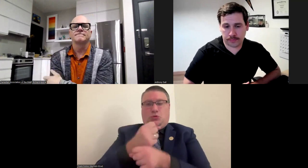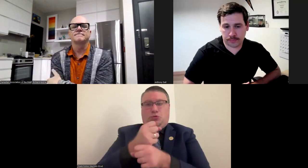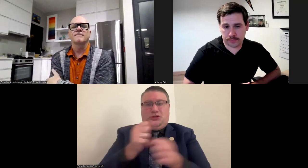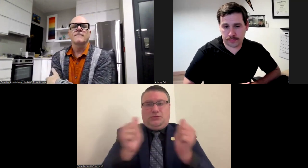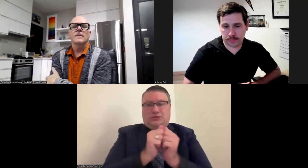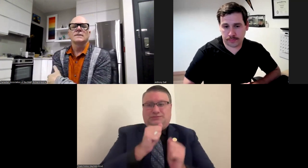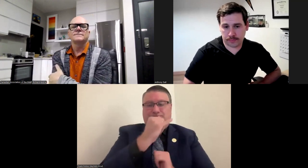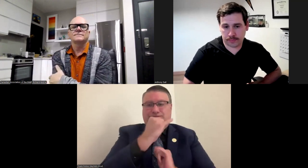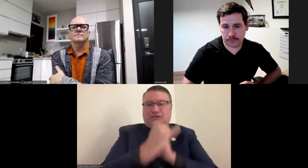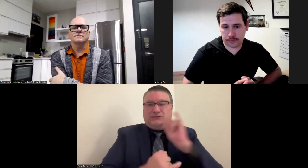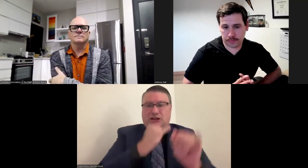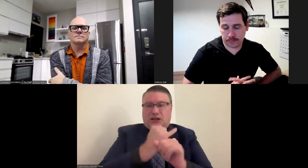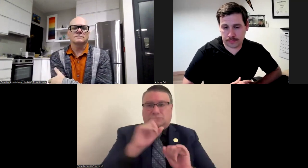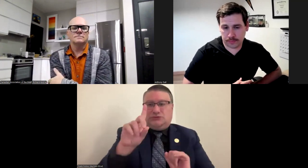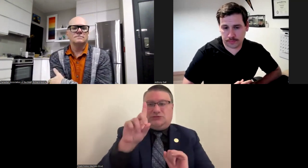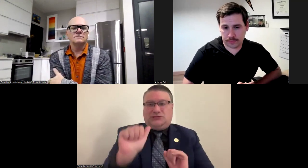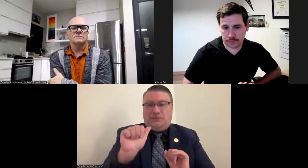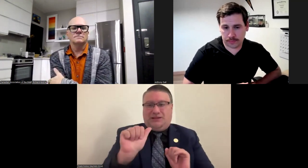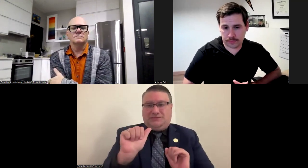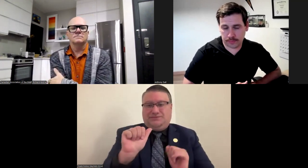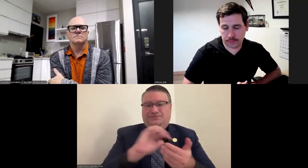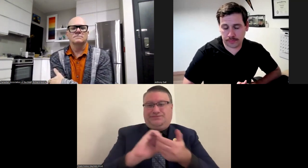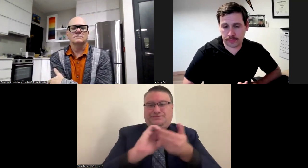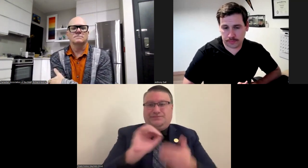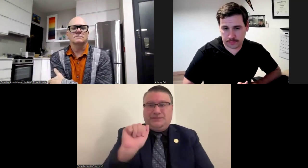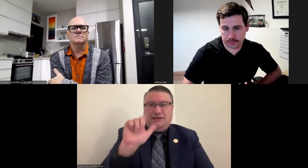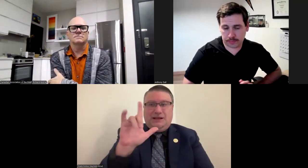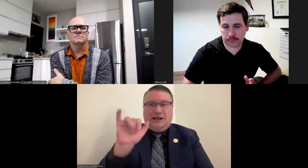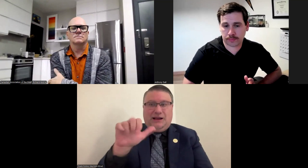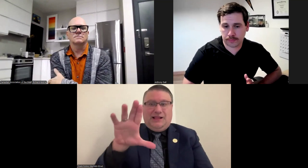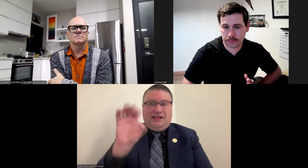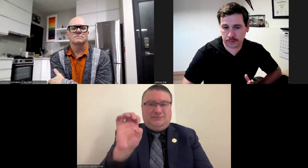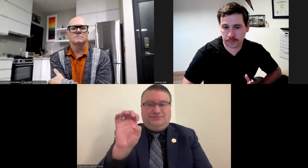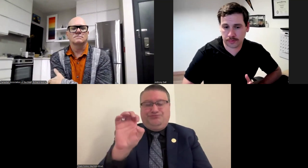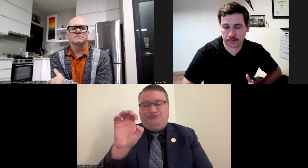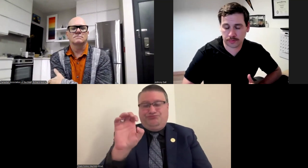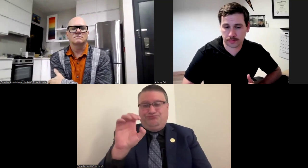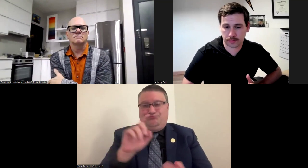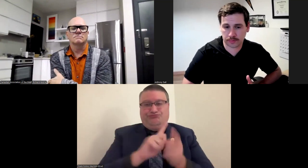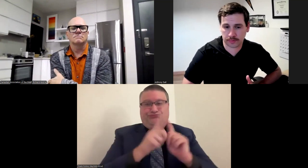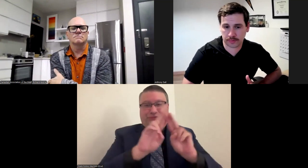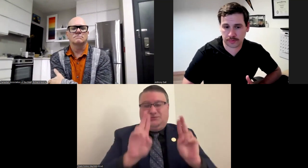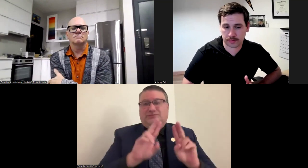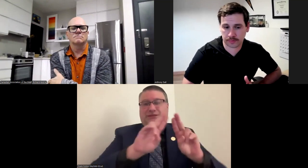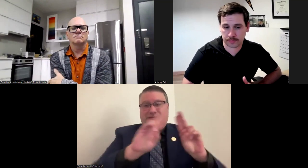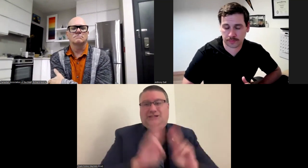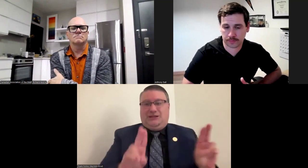Yeah, WFD has ongoing work with a number of international disability organizations